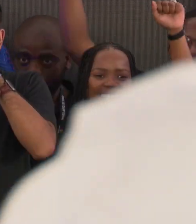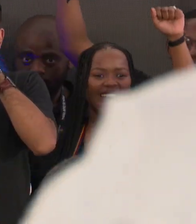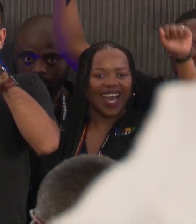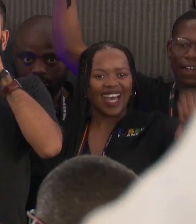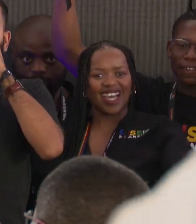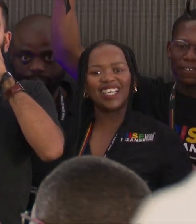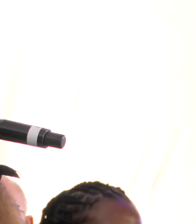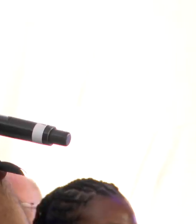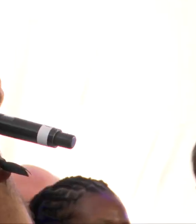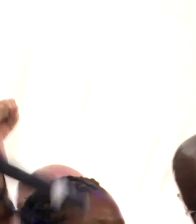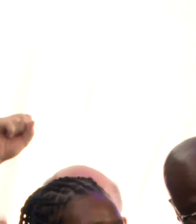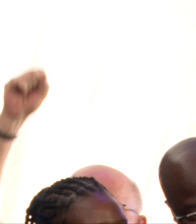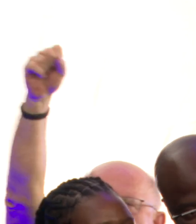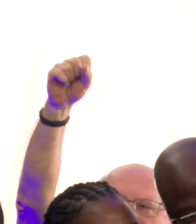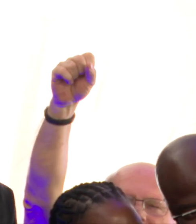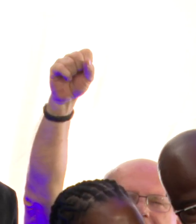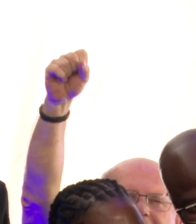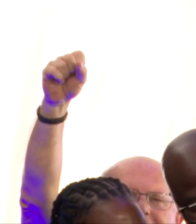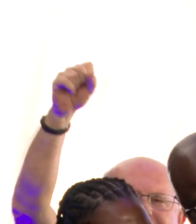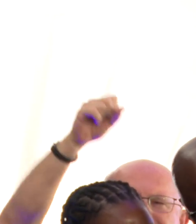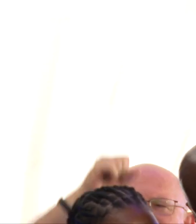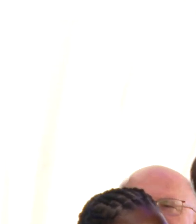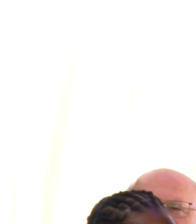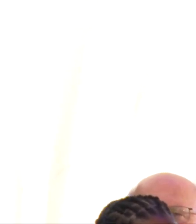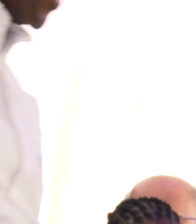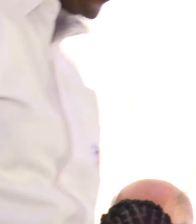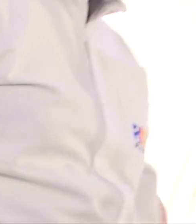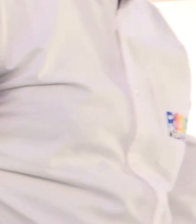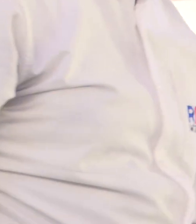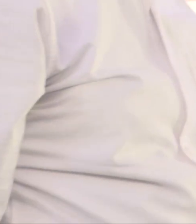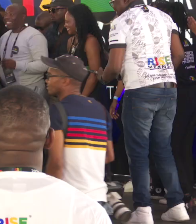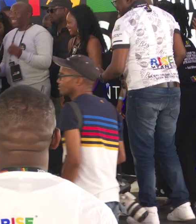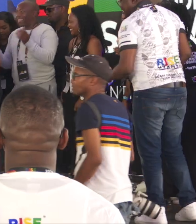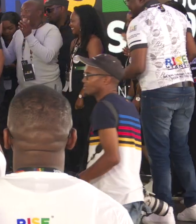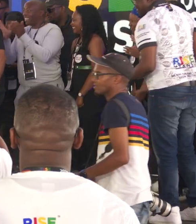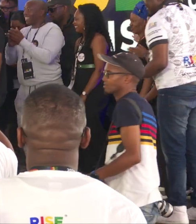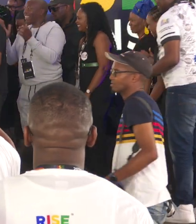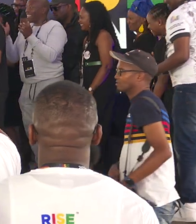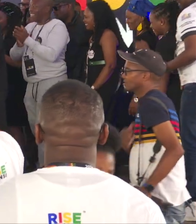rise, together. Thank you.